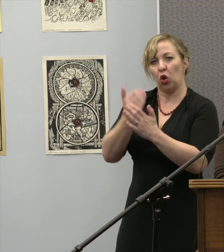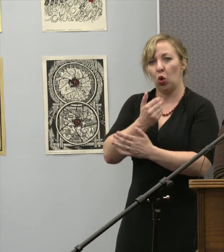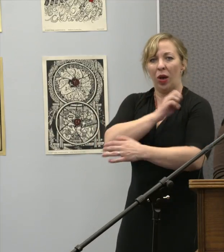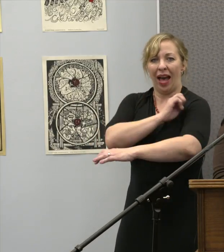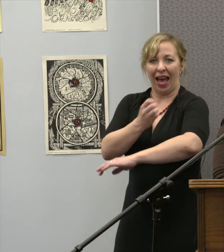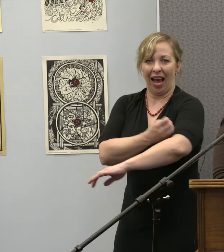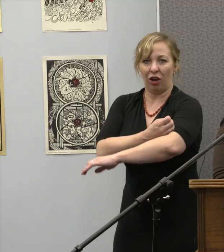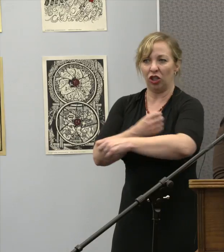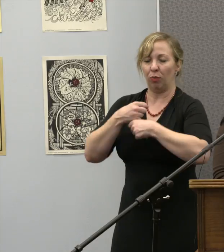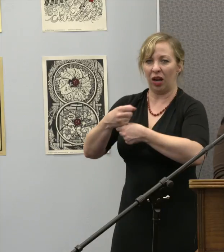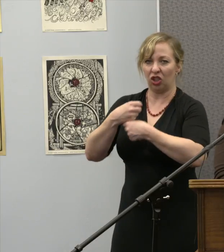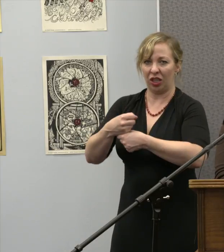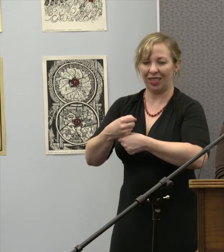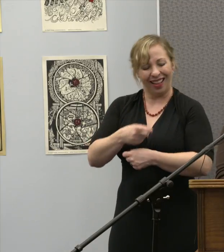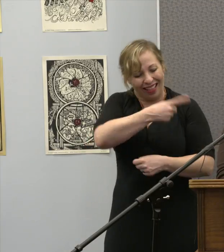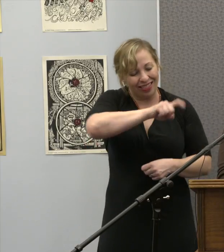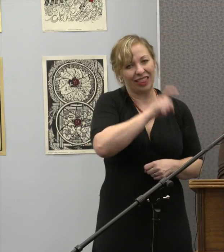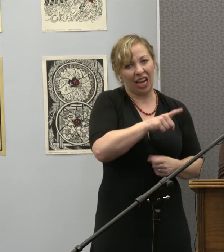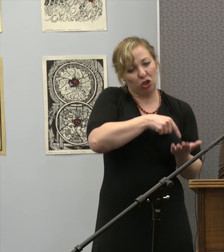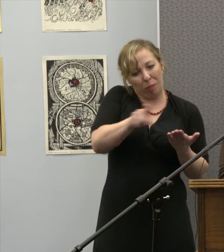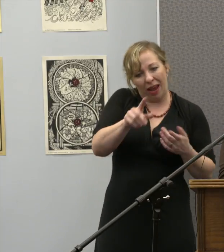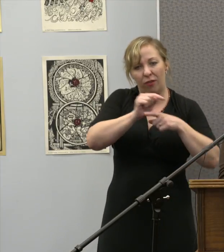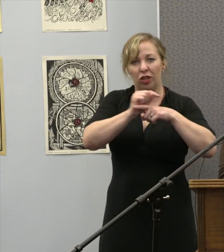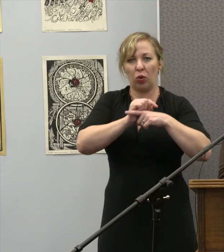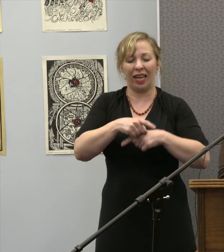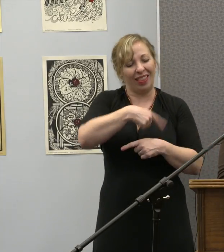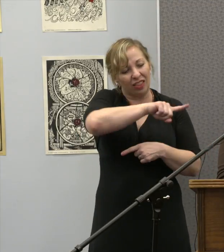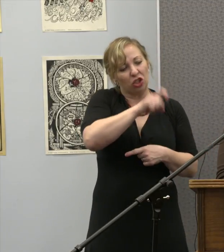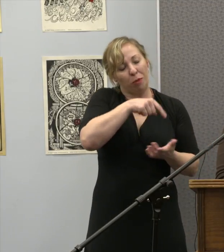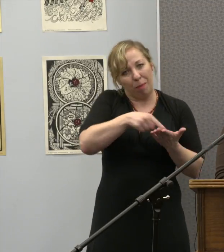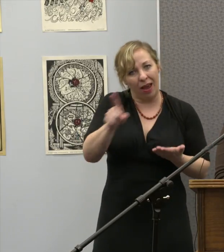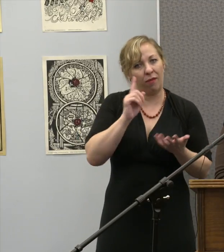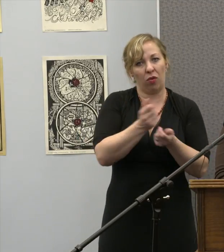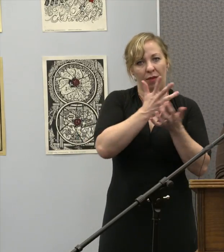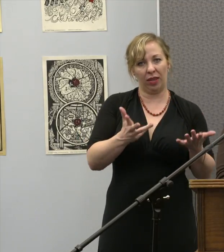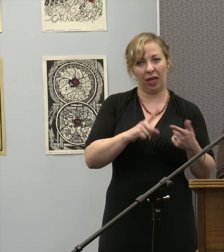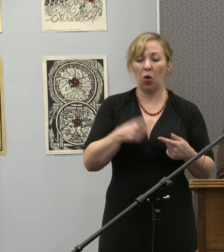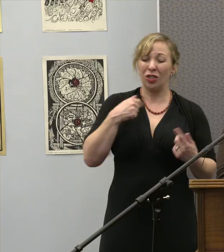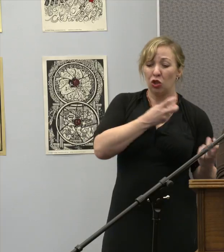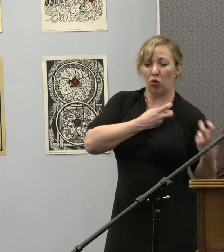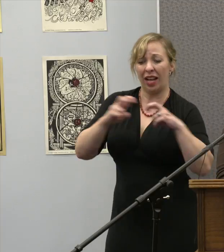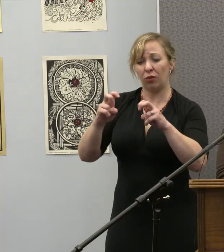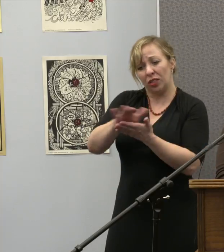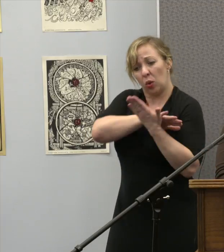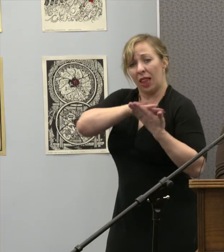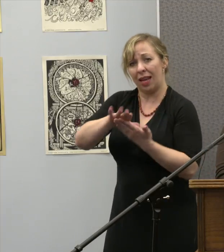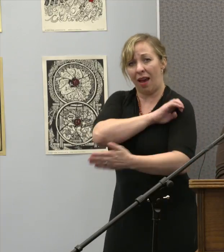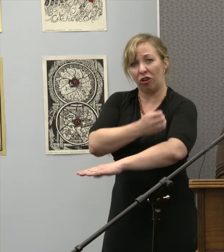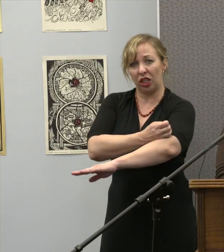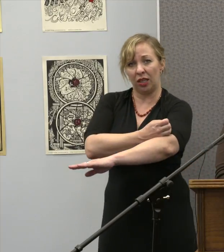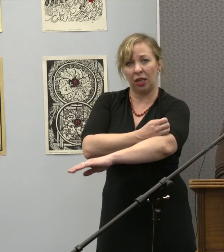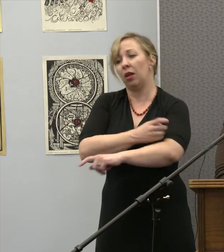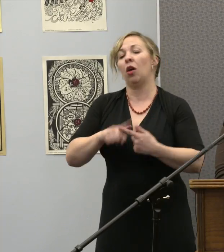justly shared across groups. Likewise, a just transition requires that the benefits of transitioning to clean renewable systems,